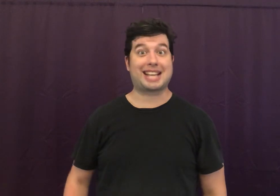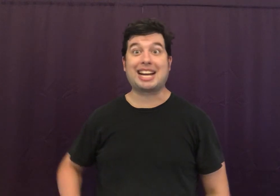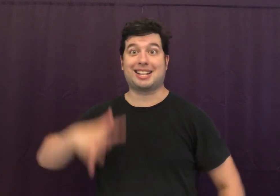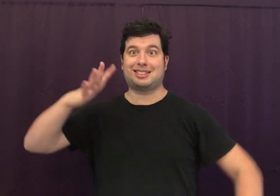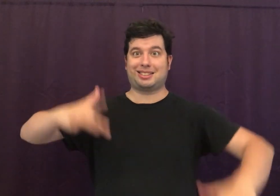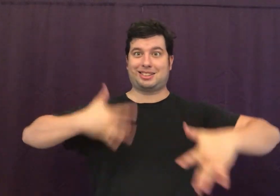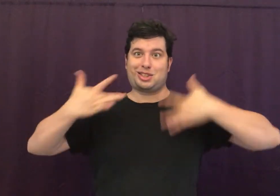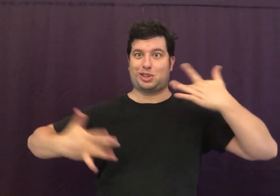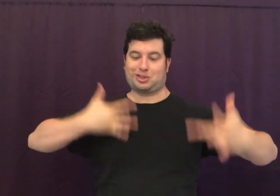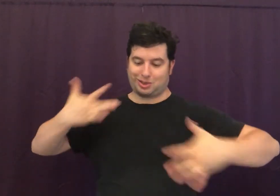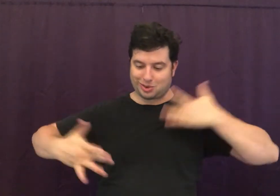Excited.